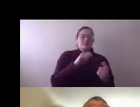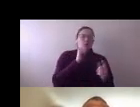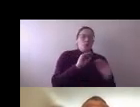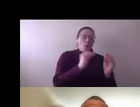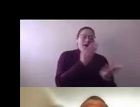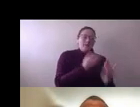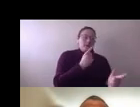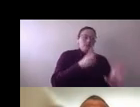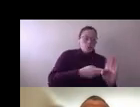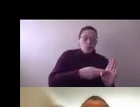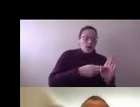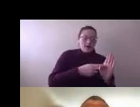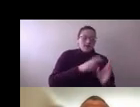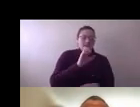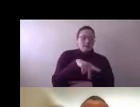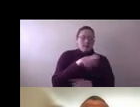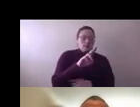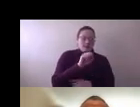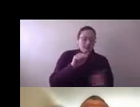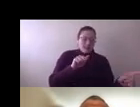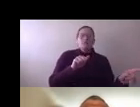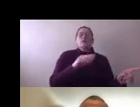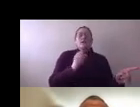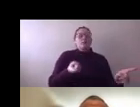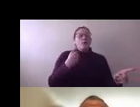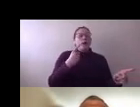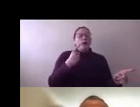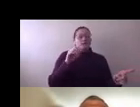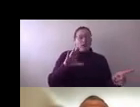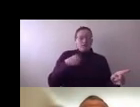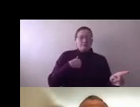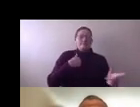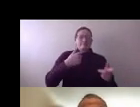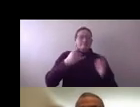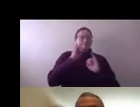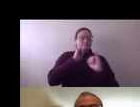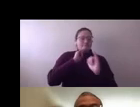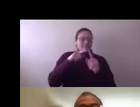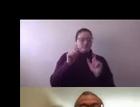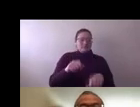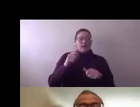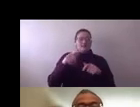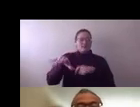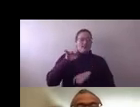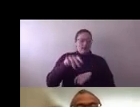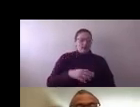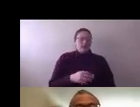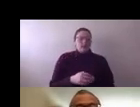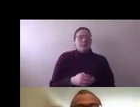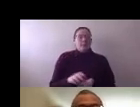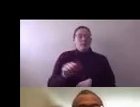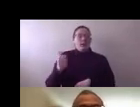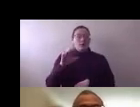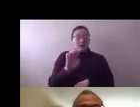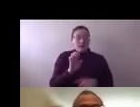BBC radio documentary on Chen that I was interviewed for, and you may be able to find. There's another case